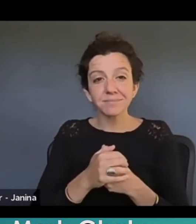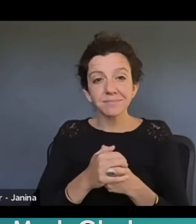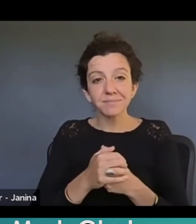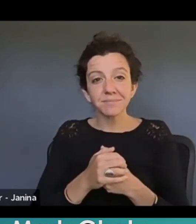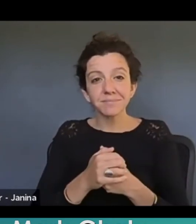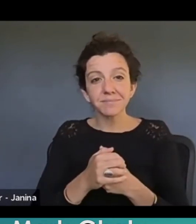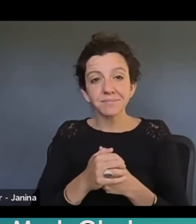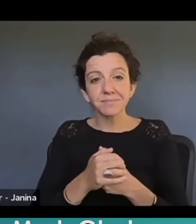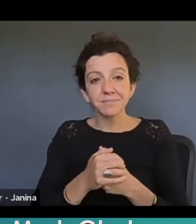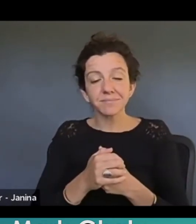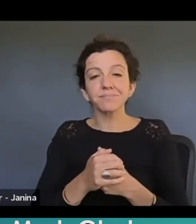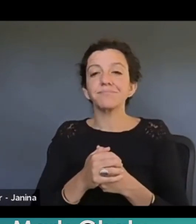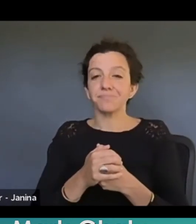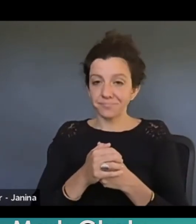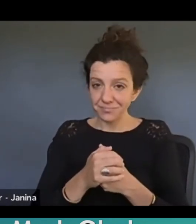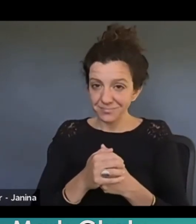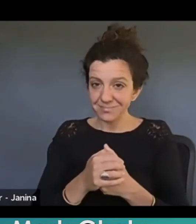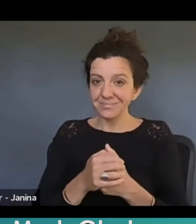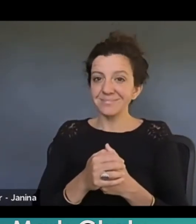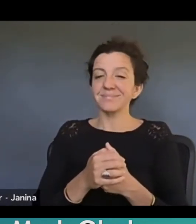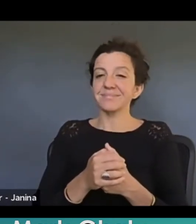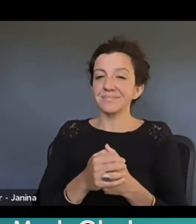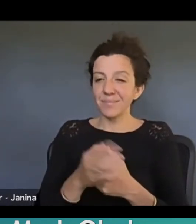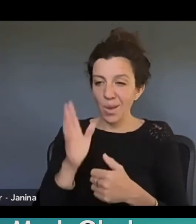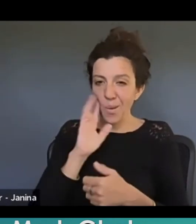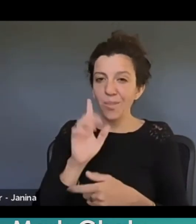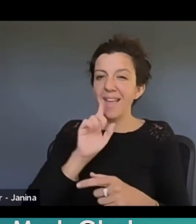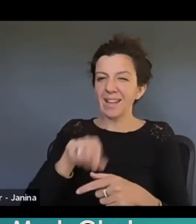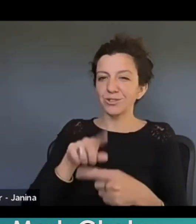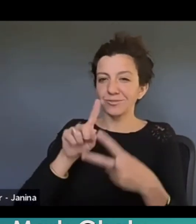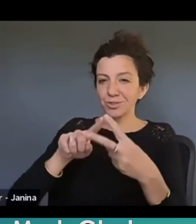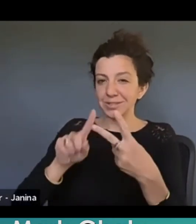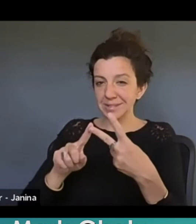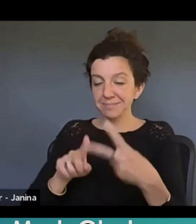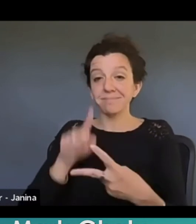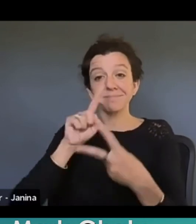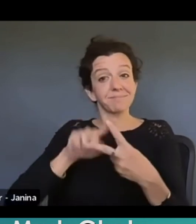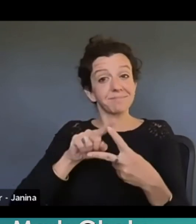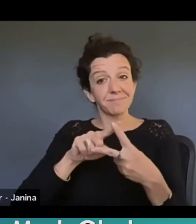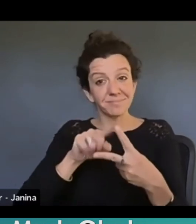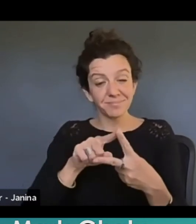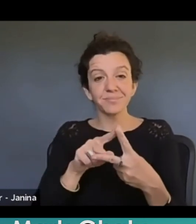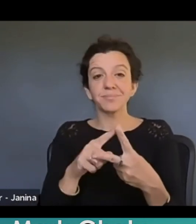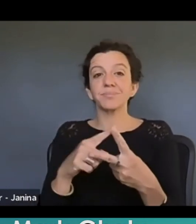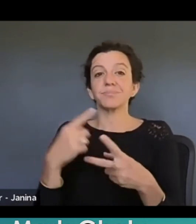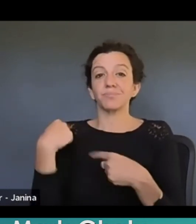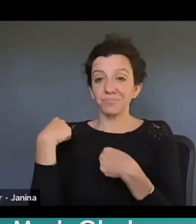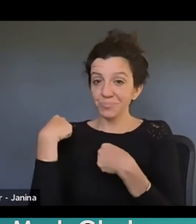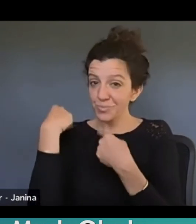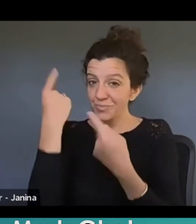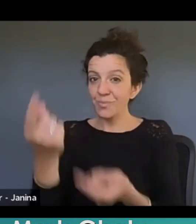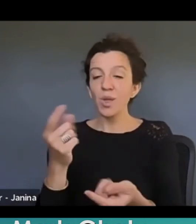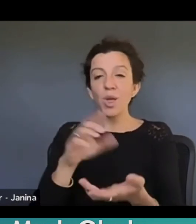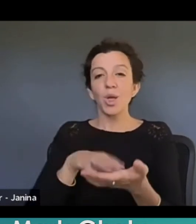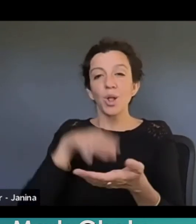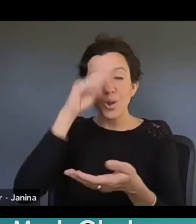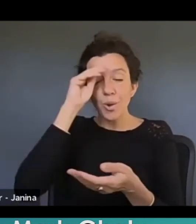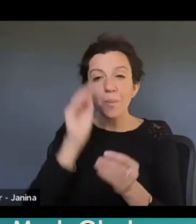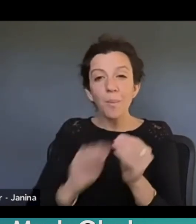So the first part of your question, we've absolutely been learning about